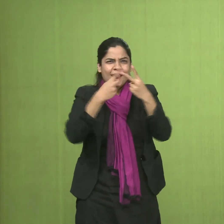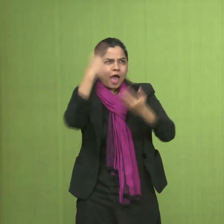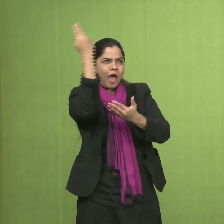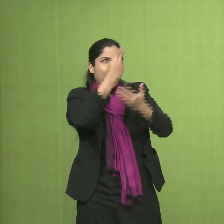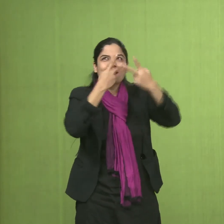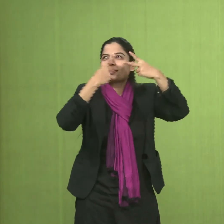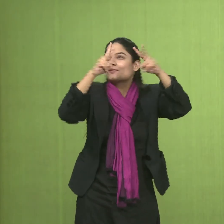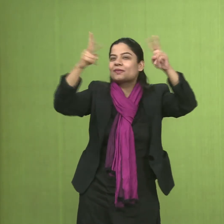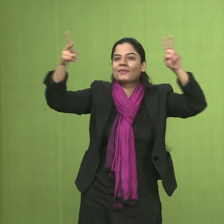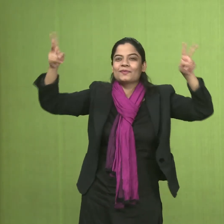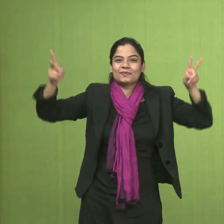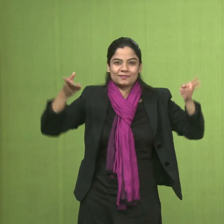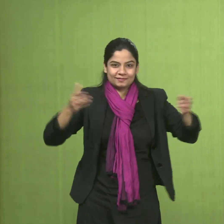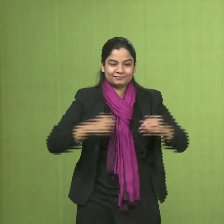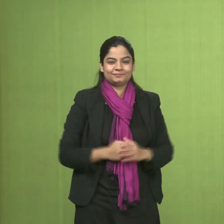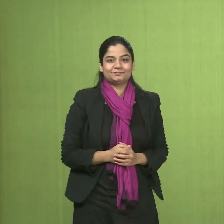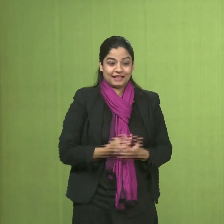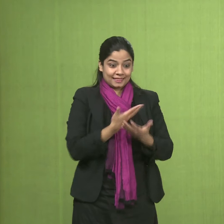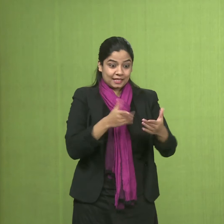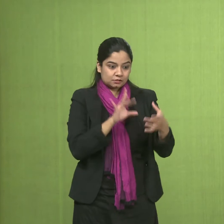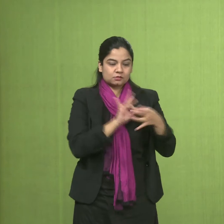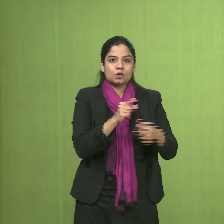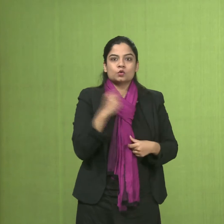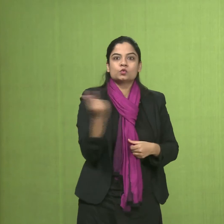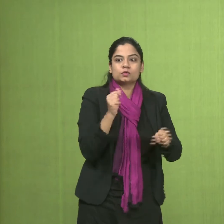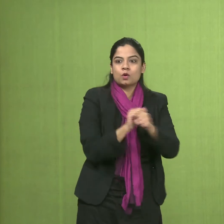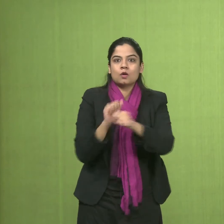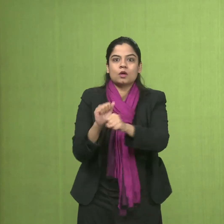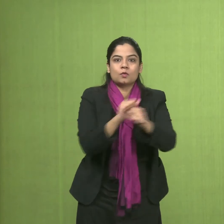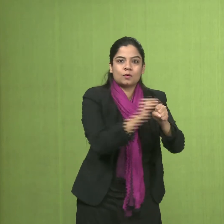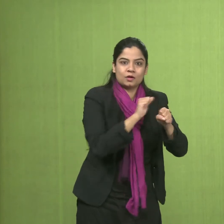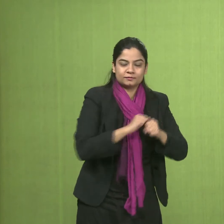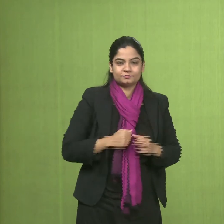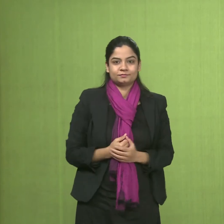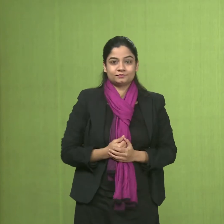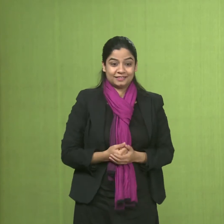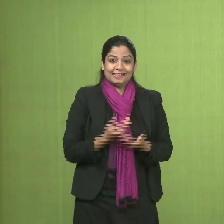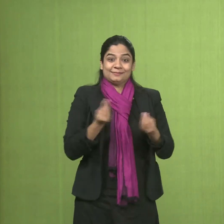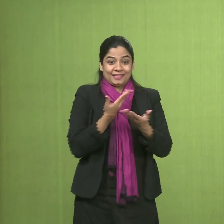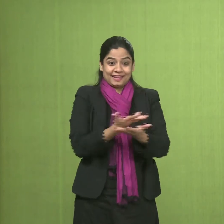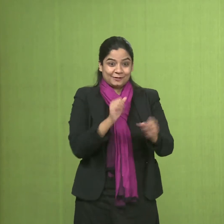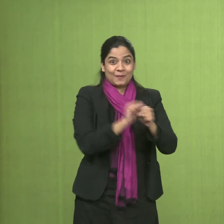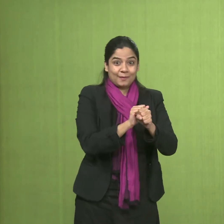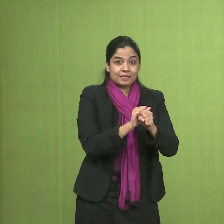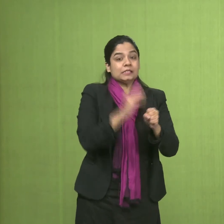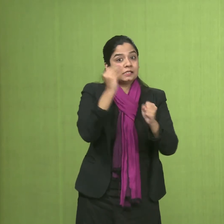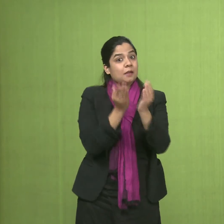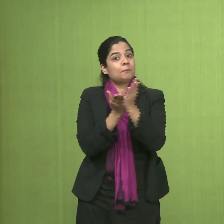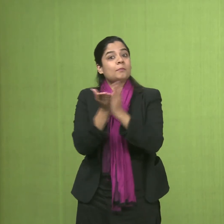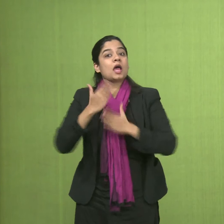screen TVs. However, earlier it used to be a different kind of a box TV. So these things help us in making our work